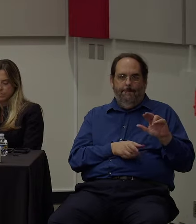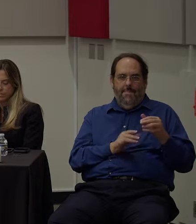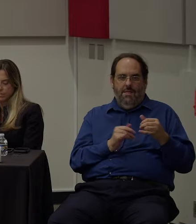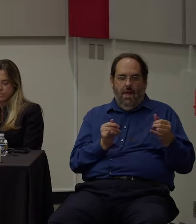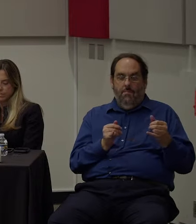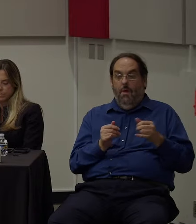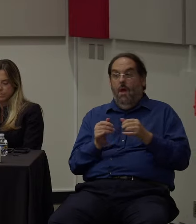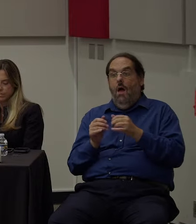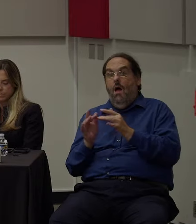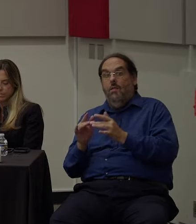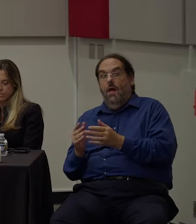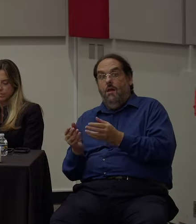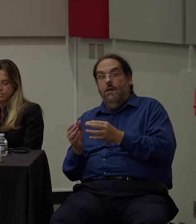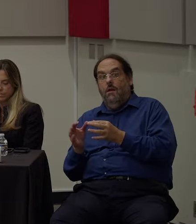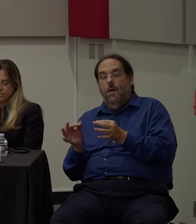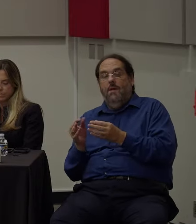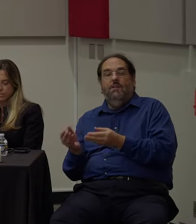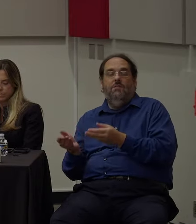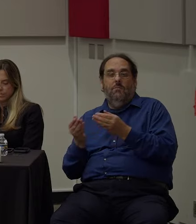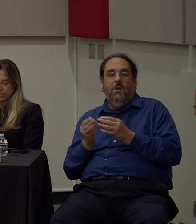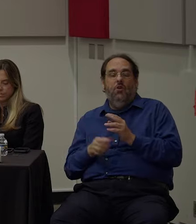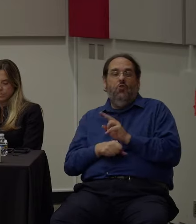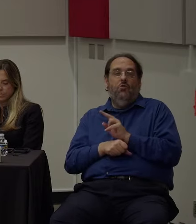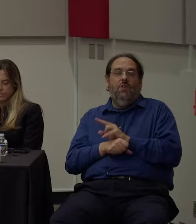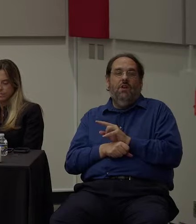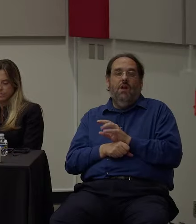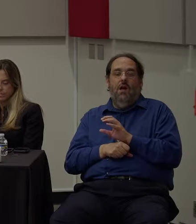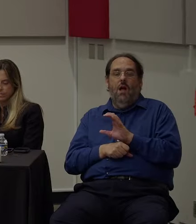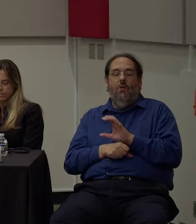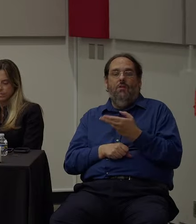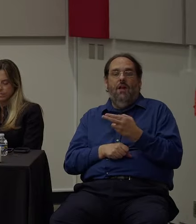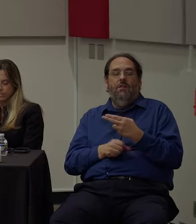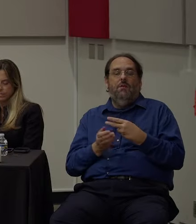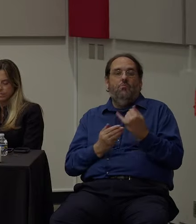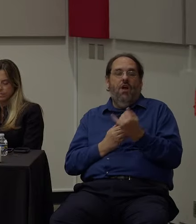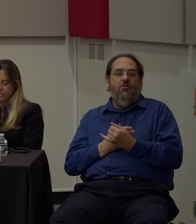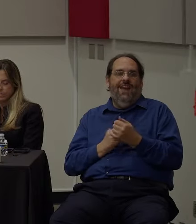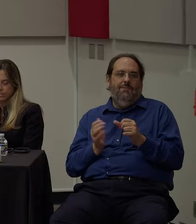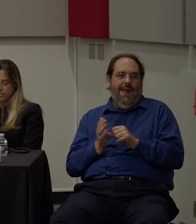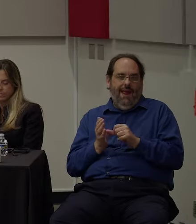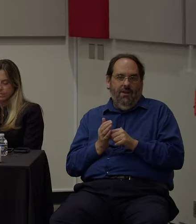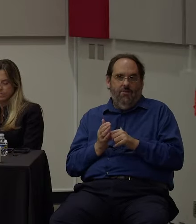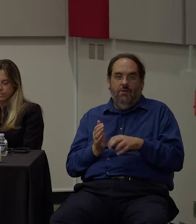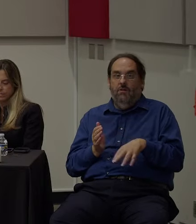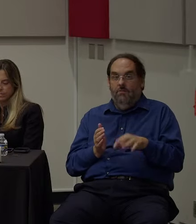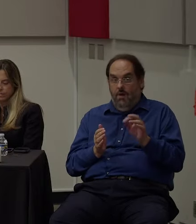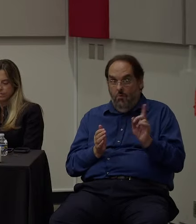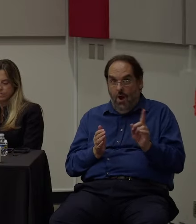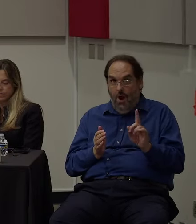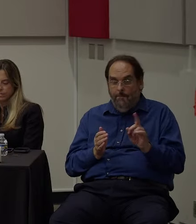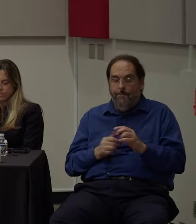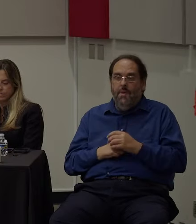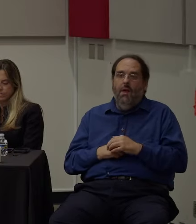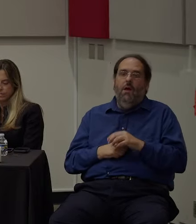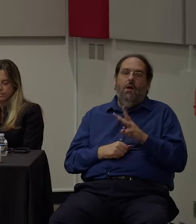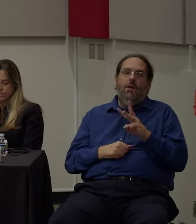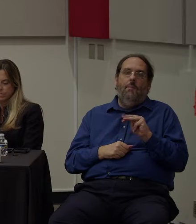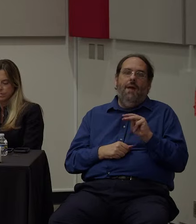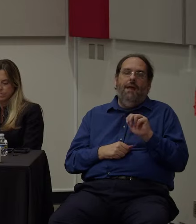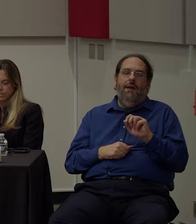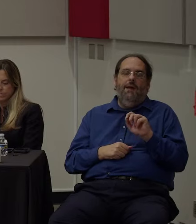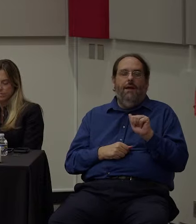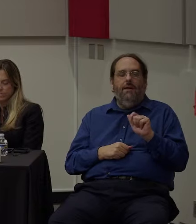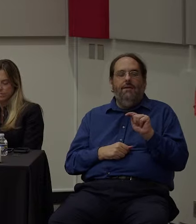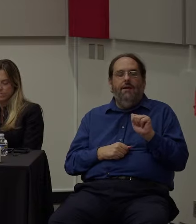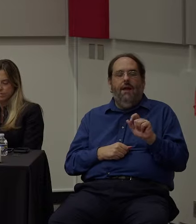2023. Online comments can be submitted through the Congress Heights project page, which can be found at